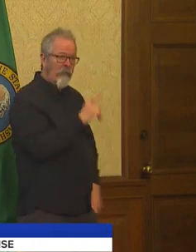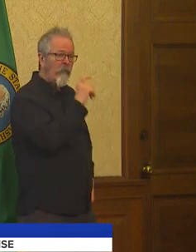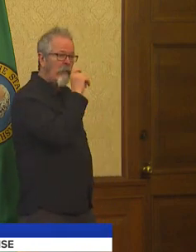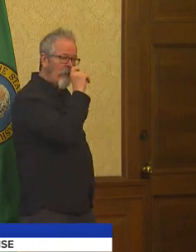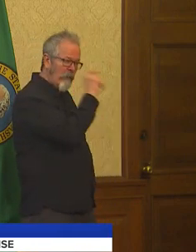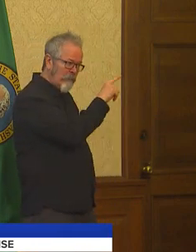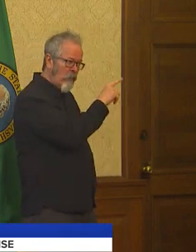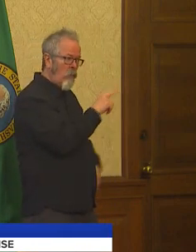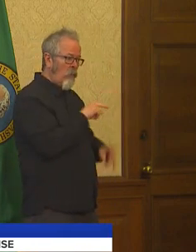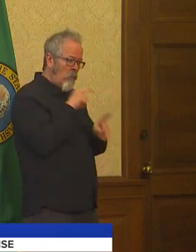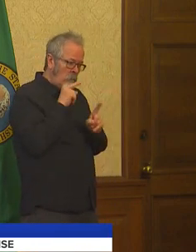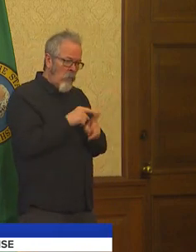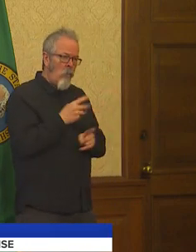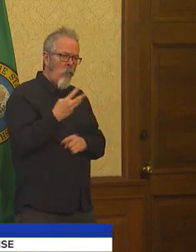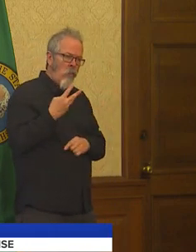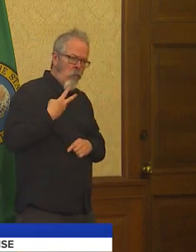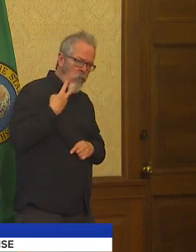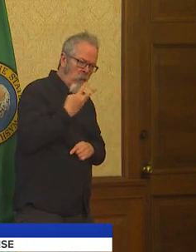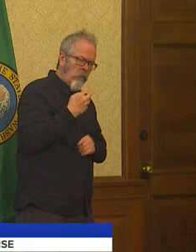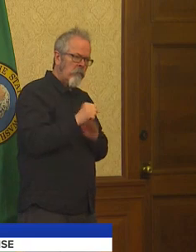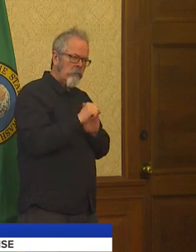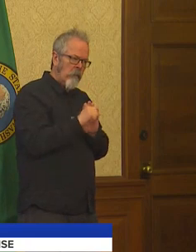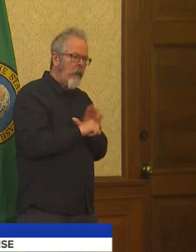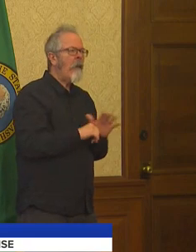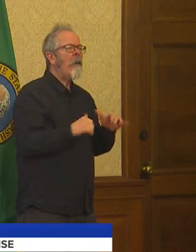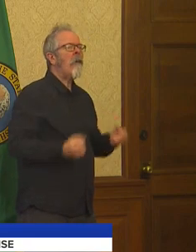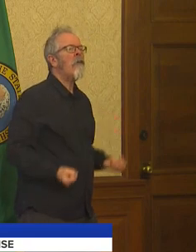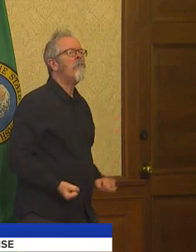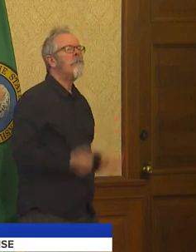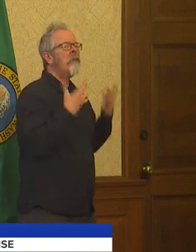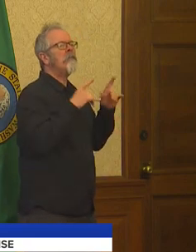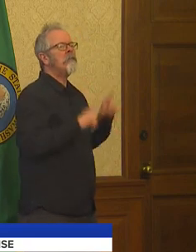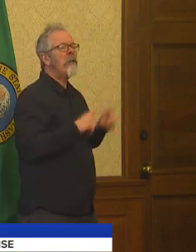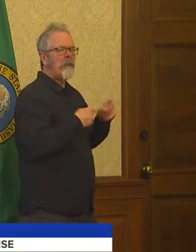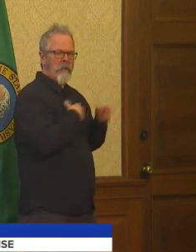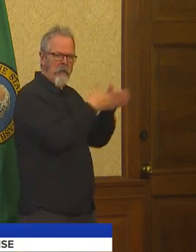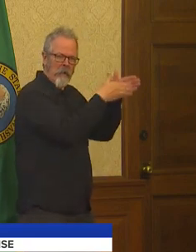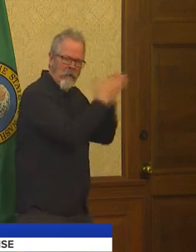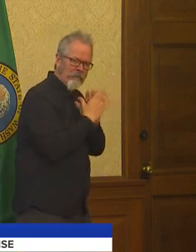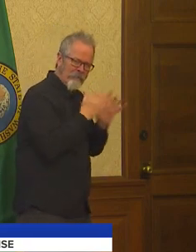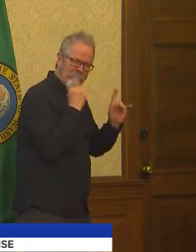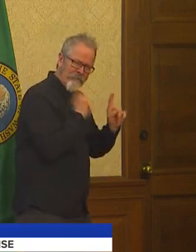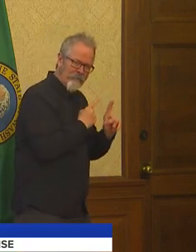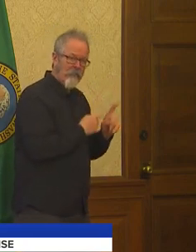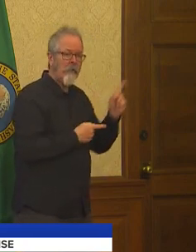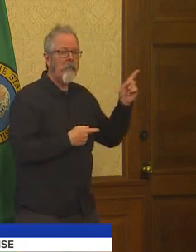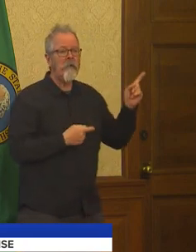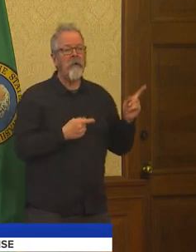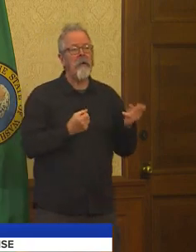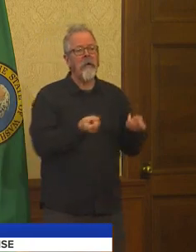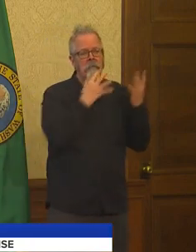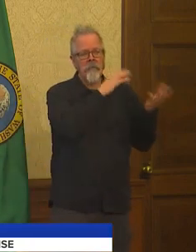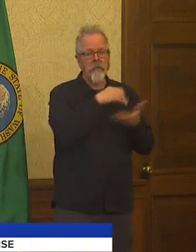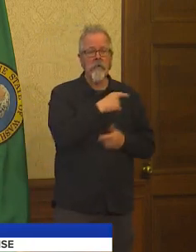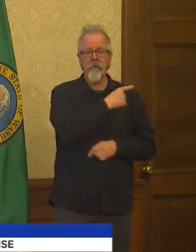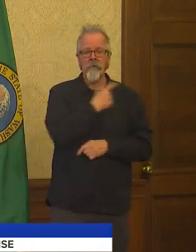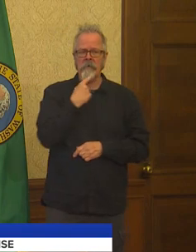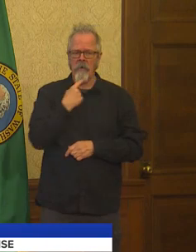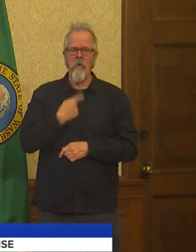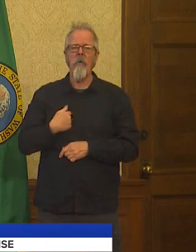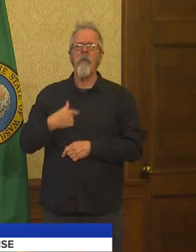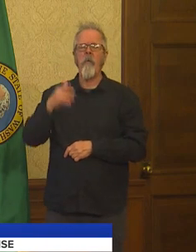weeks the full complement of testing kits that we have requested. That would be wonderful when